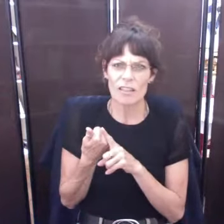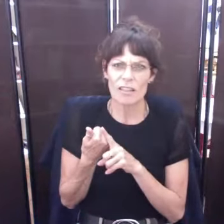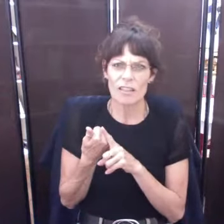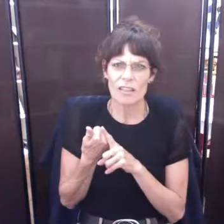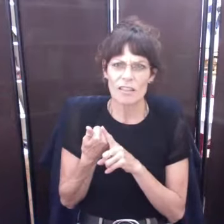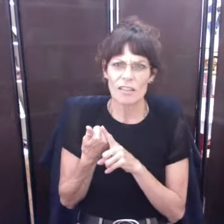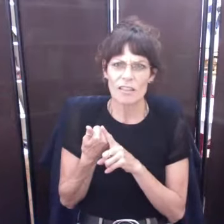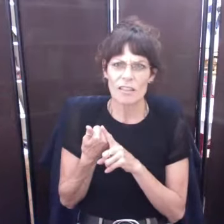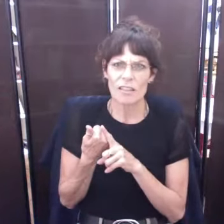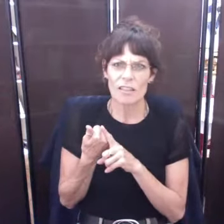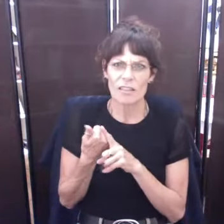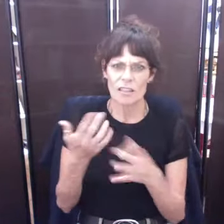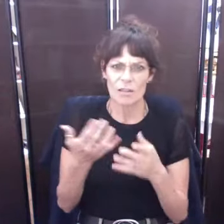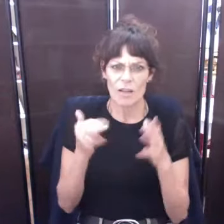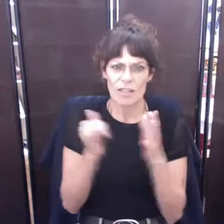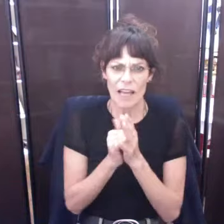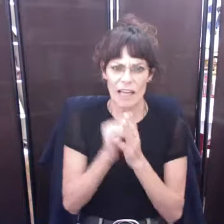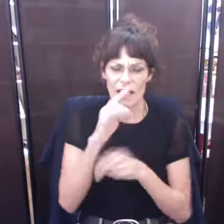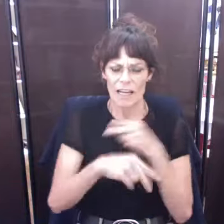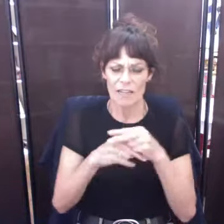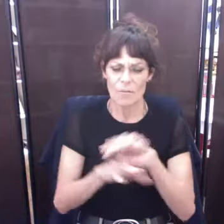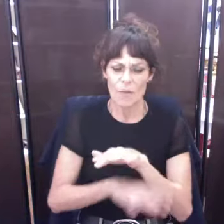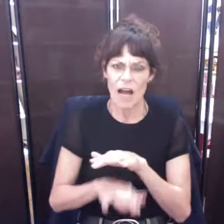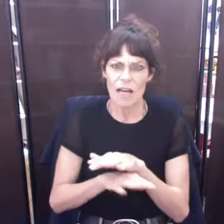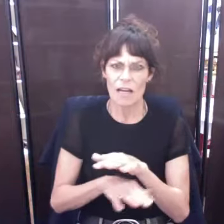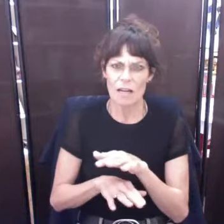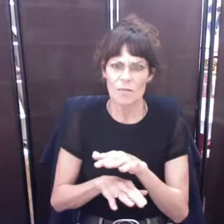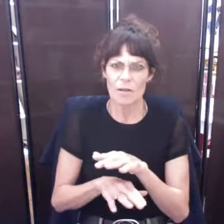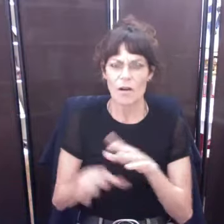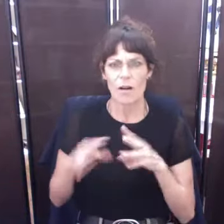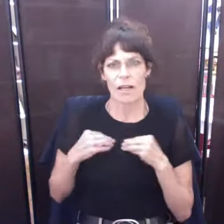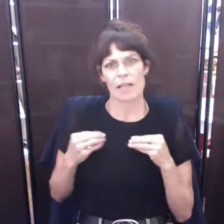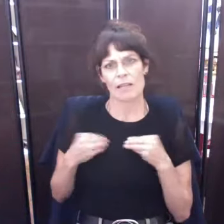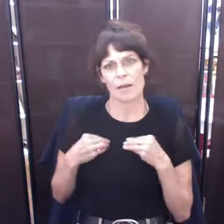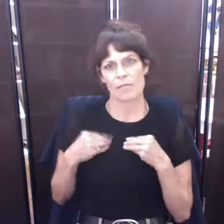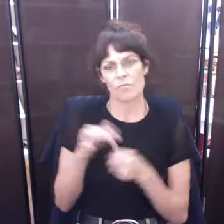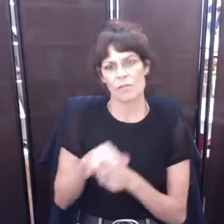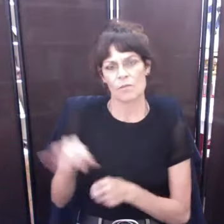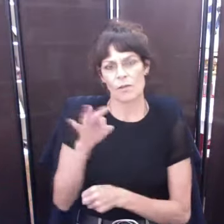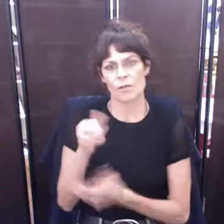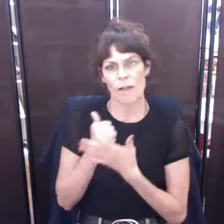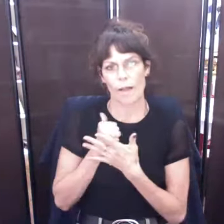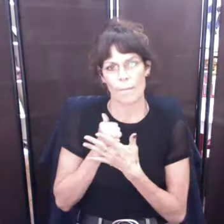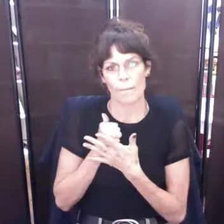You want a bottom like that? Or I can accept spiritual help. Like, those are my